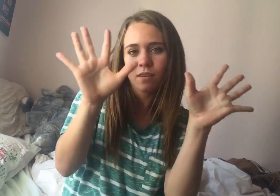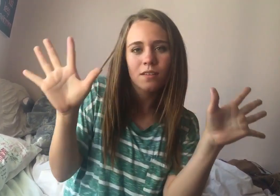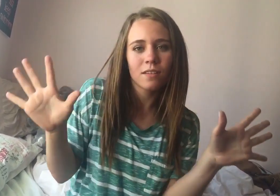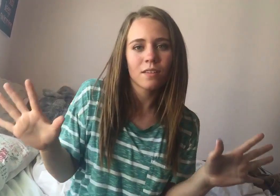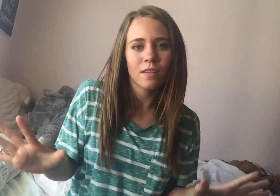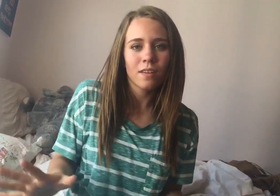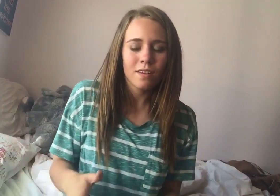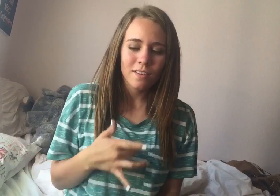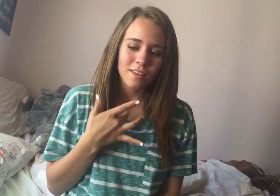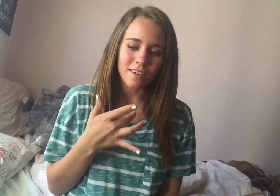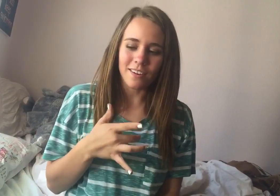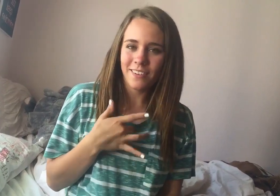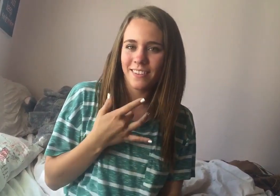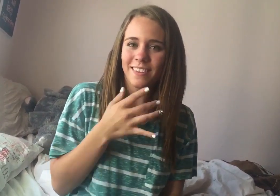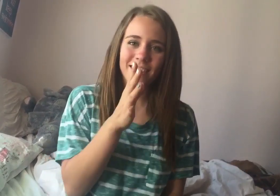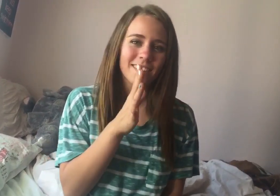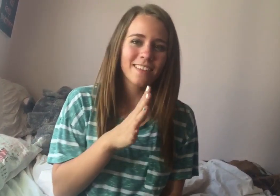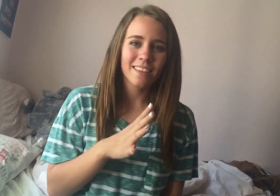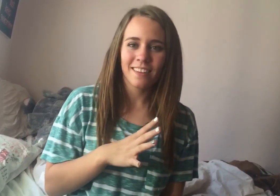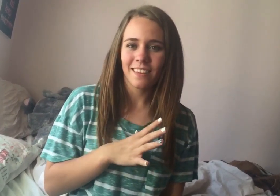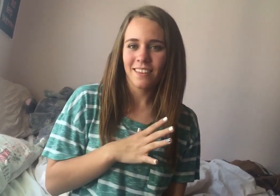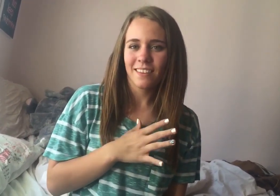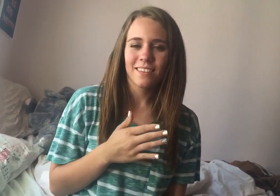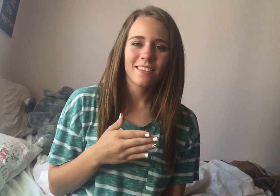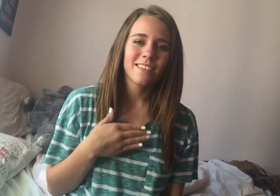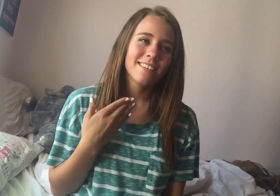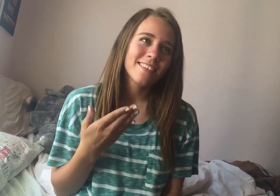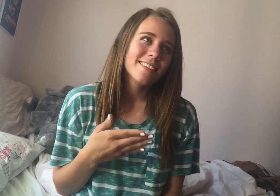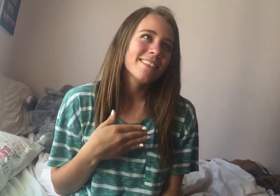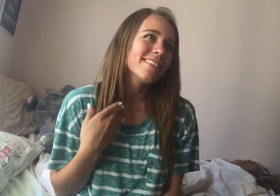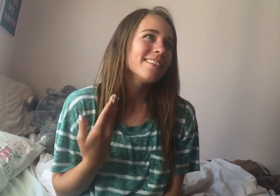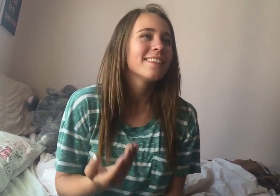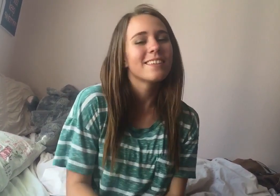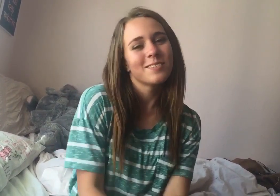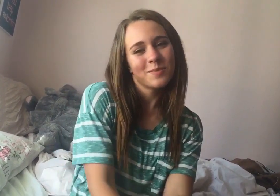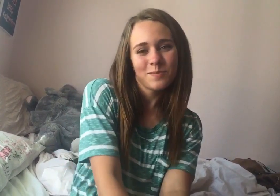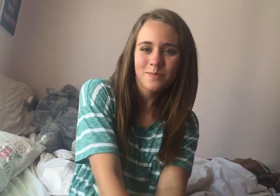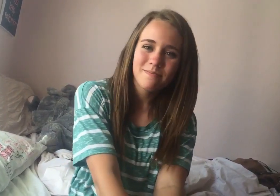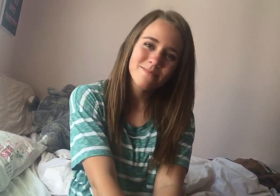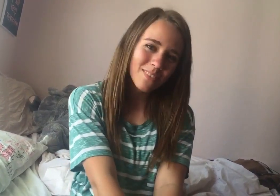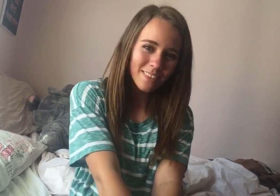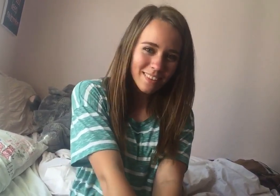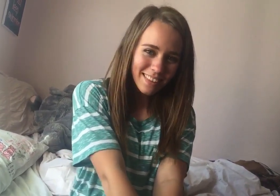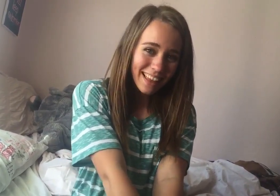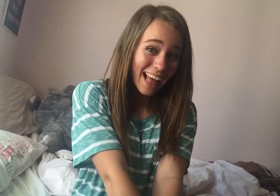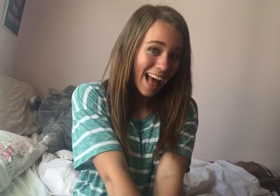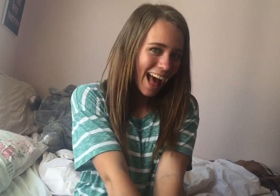you have that happy grown-up female